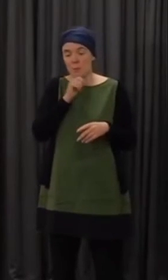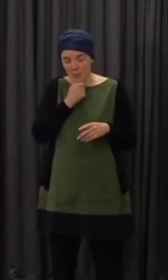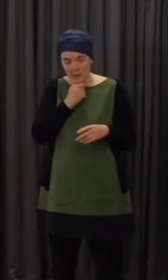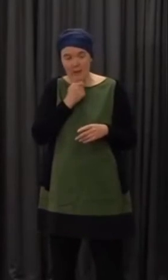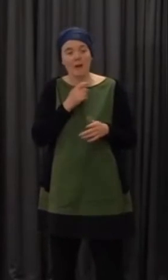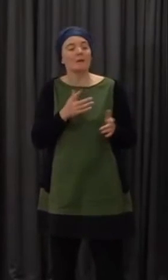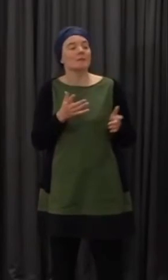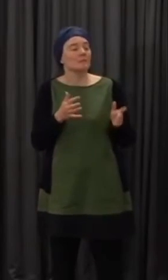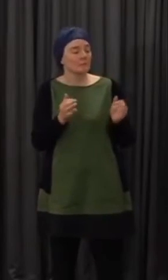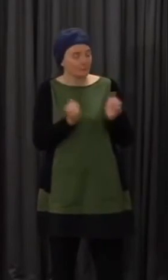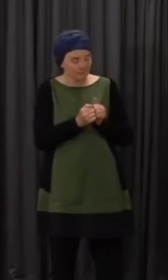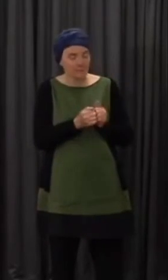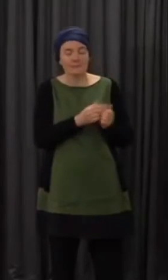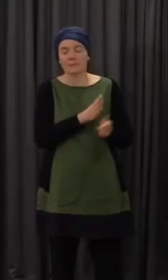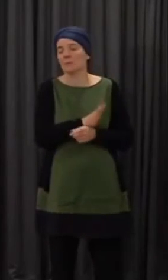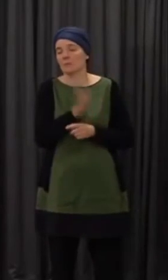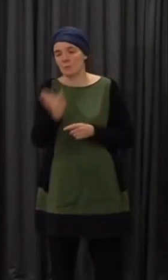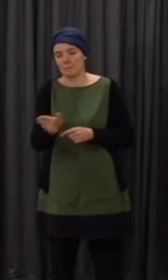us.